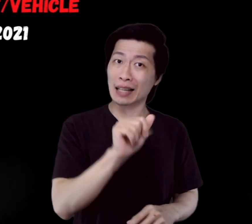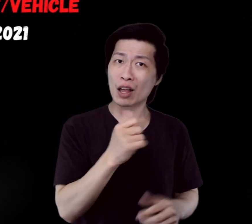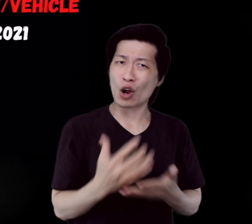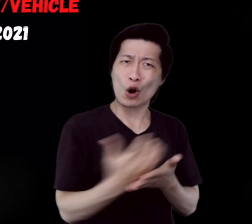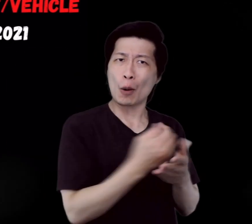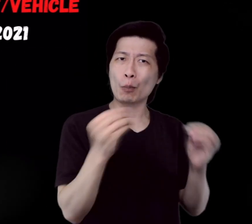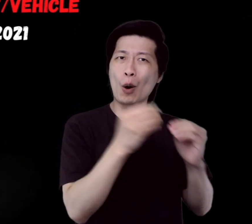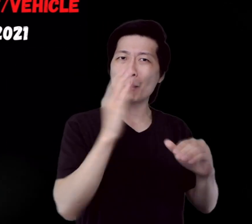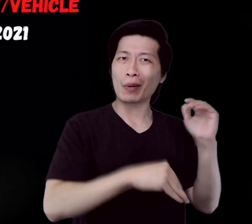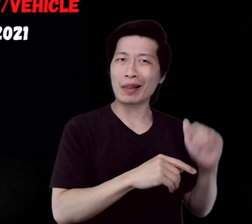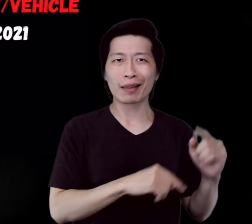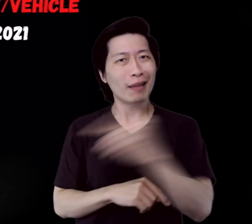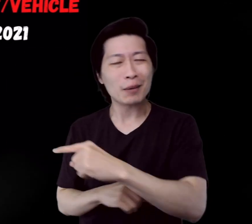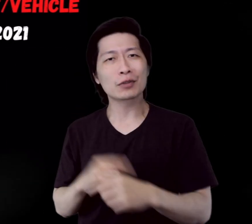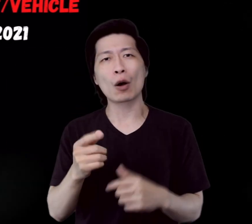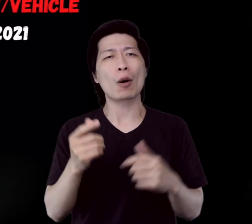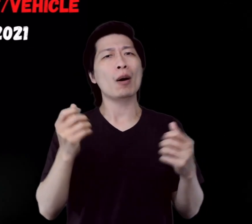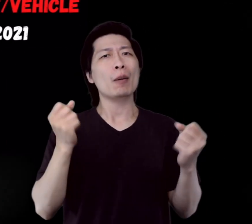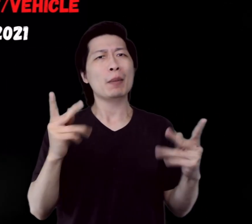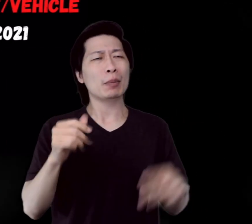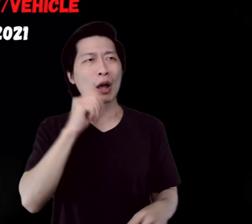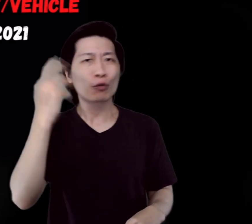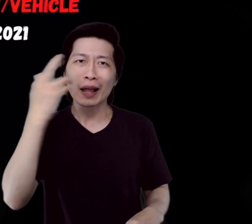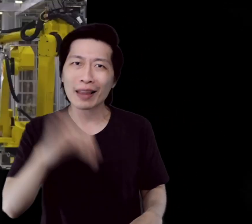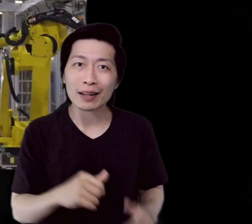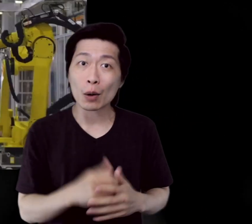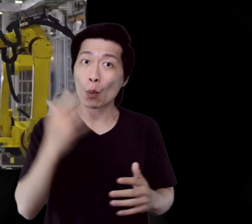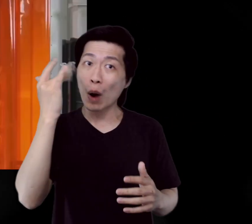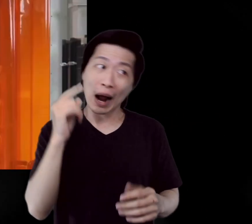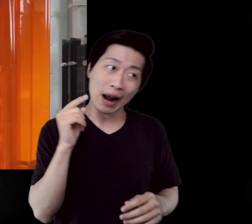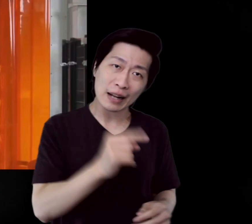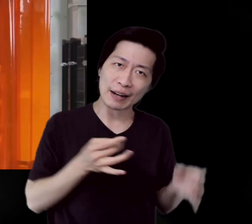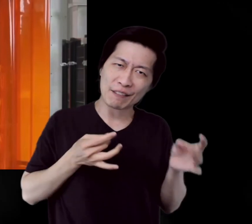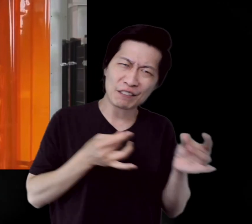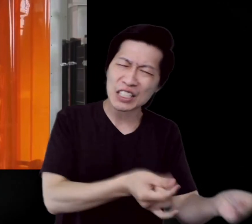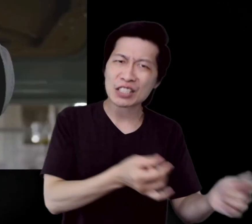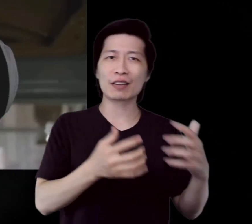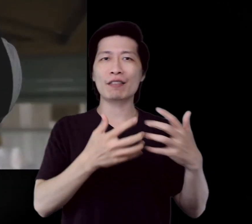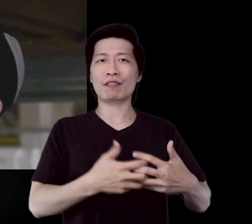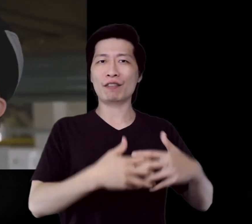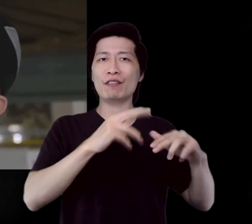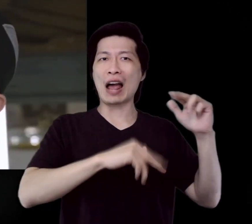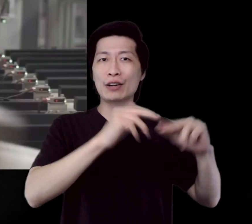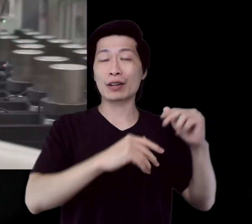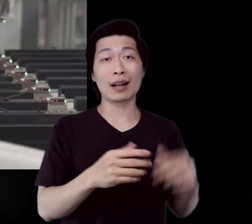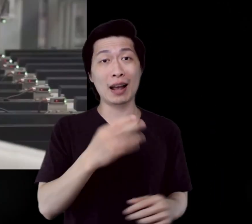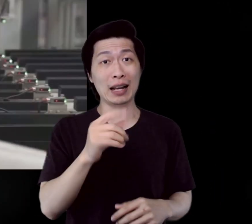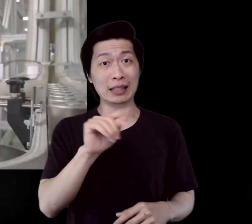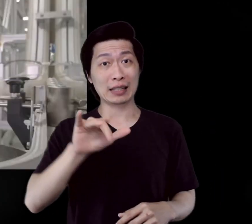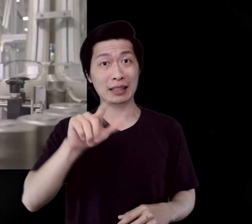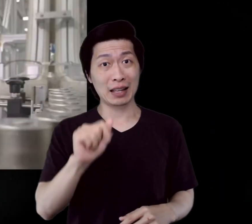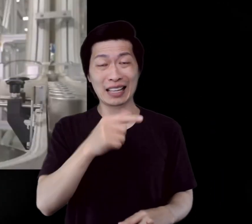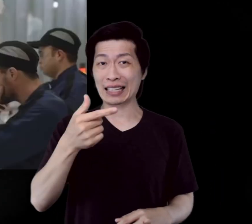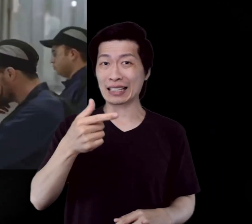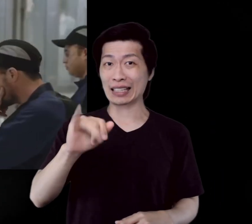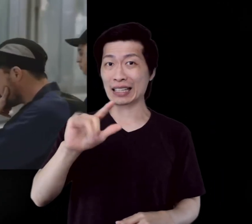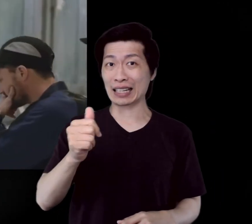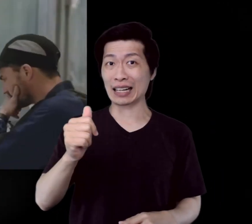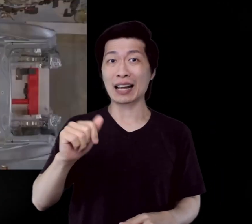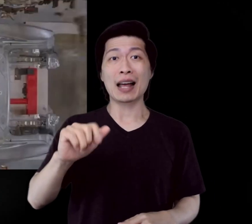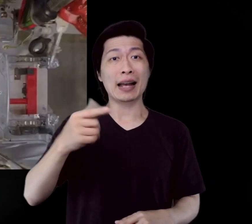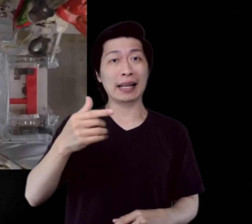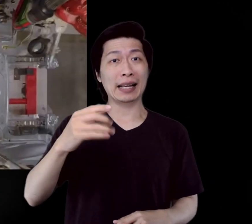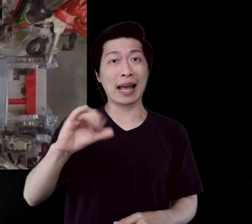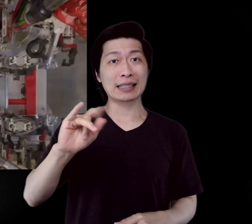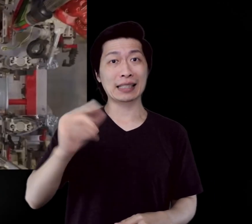Tesla is a much more successful car company than many people realize, all due to their